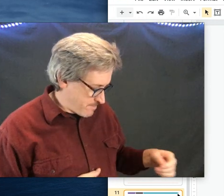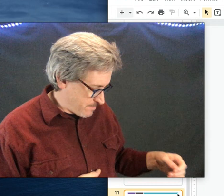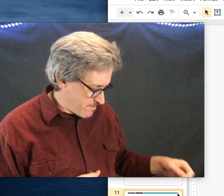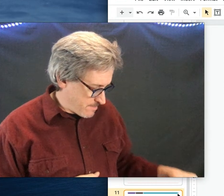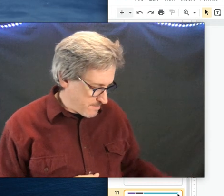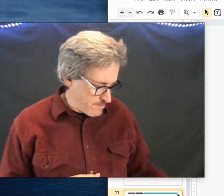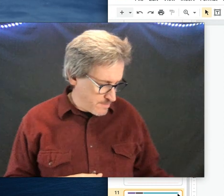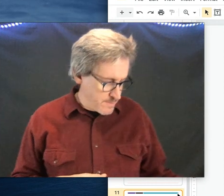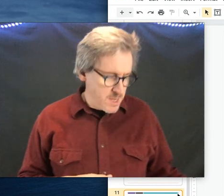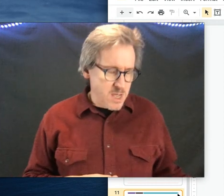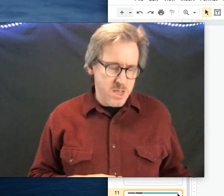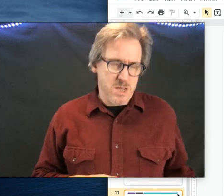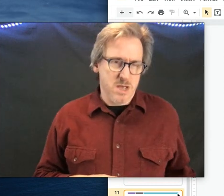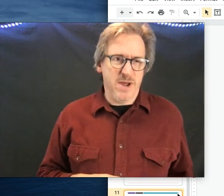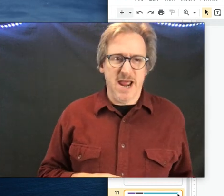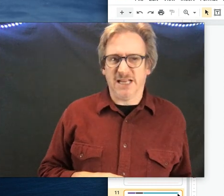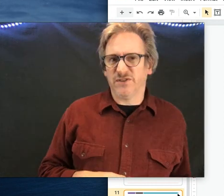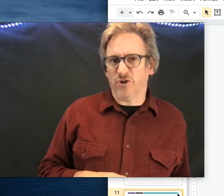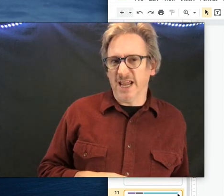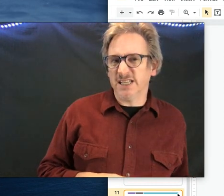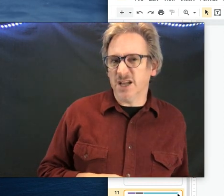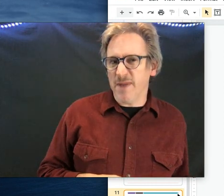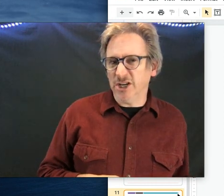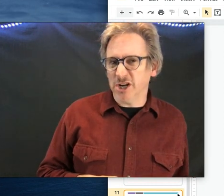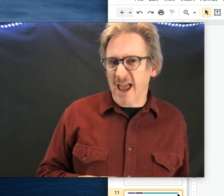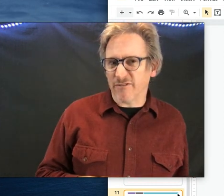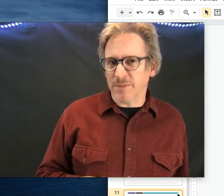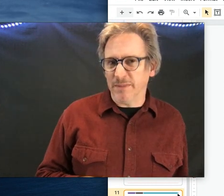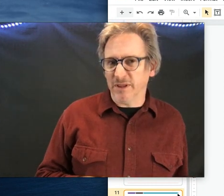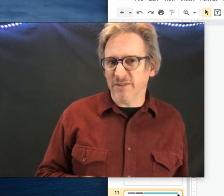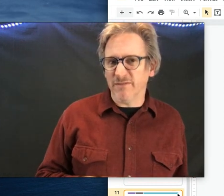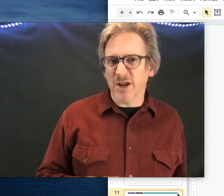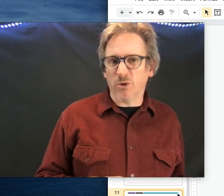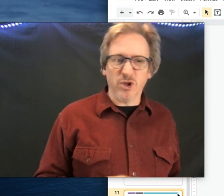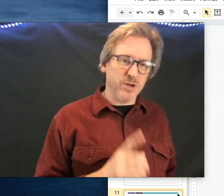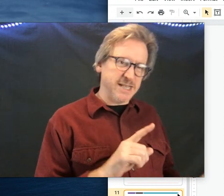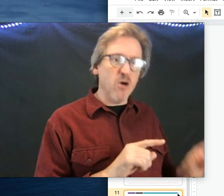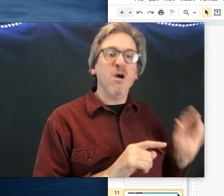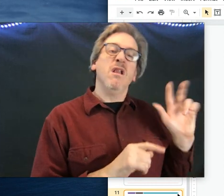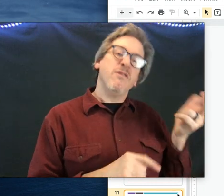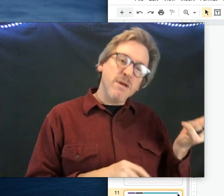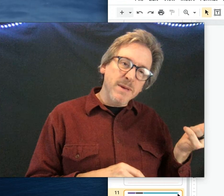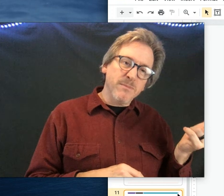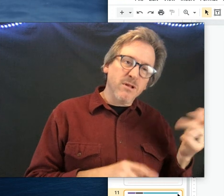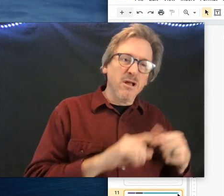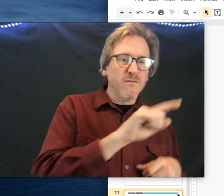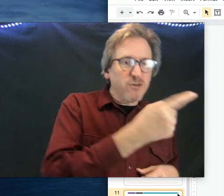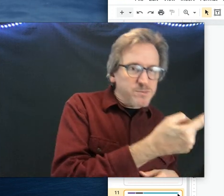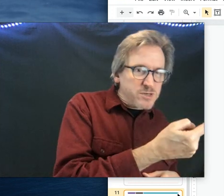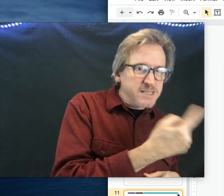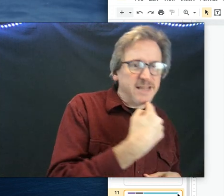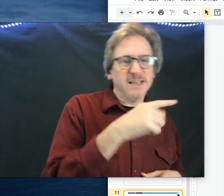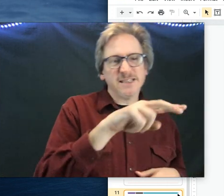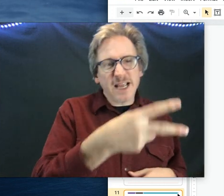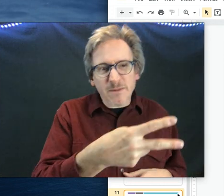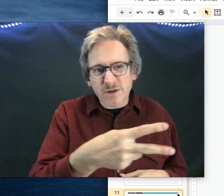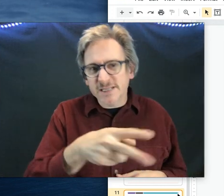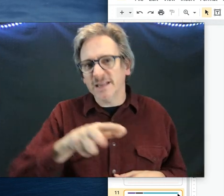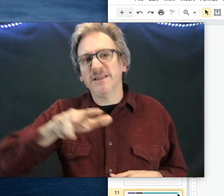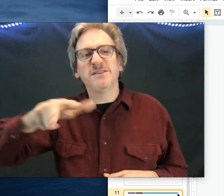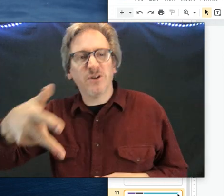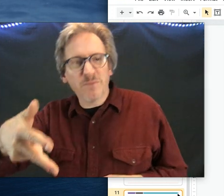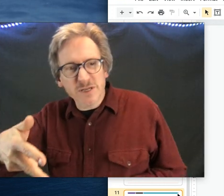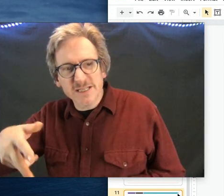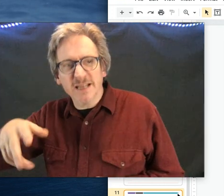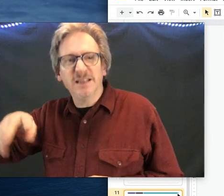I might ask for a summation after people have given it where you can say, oh, 3 people, first person said this, second person